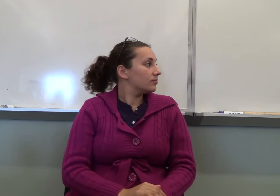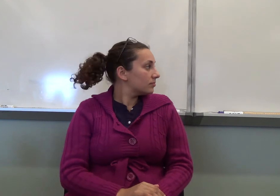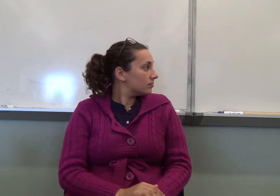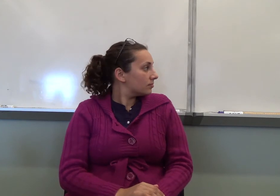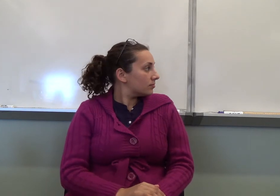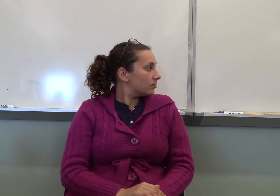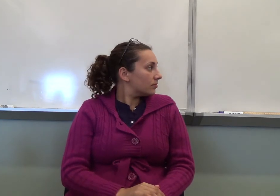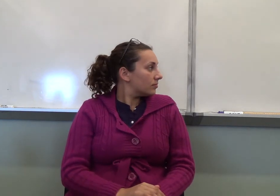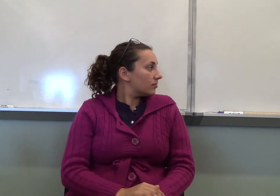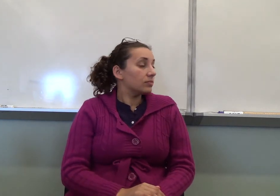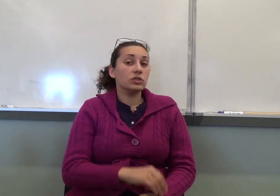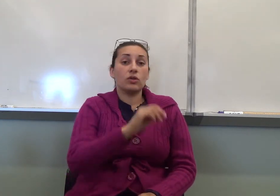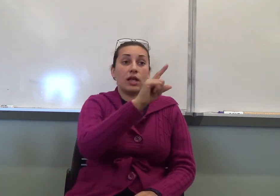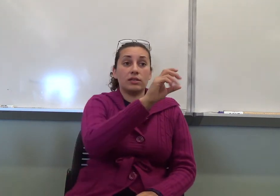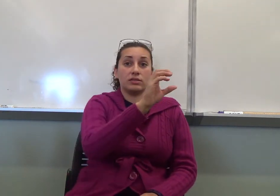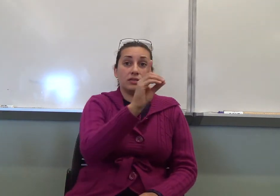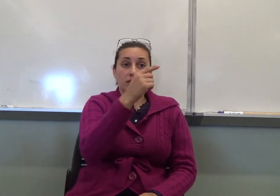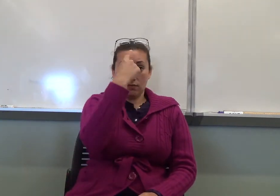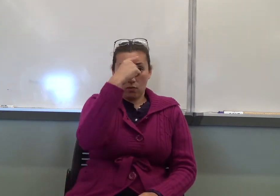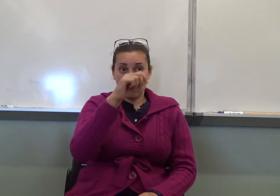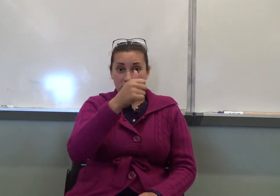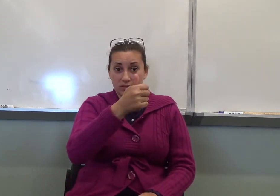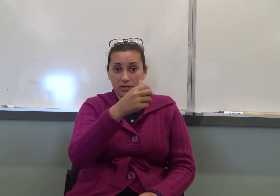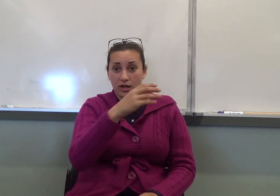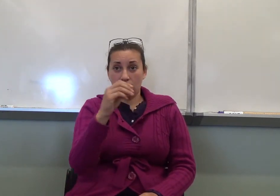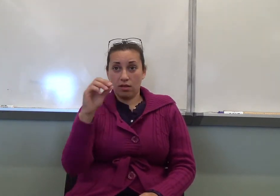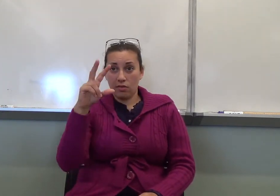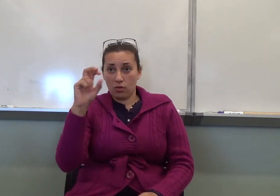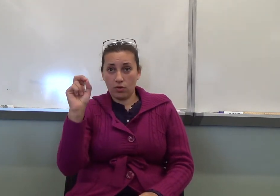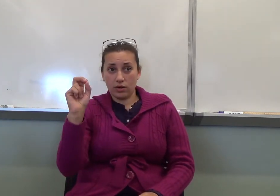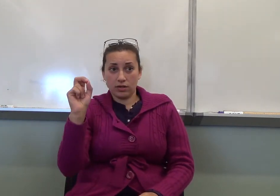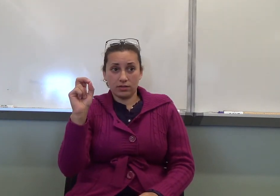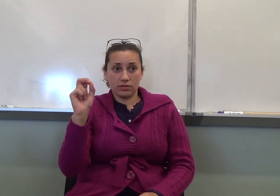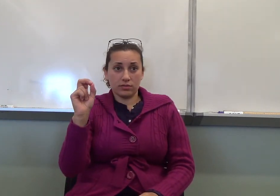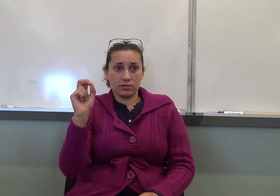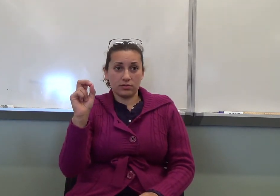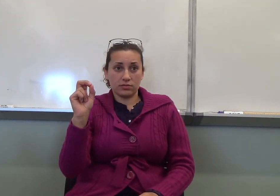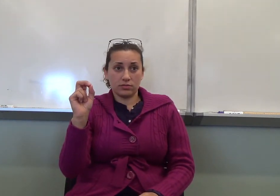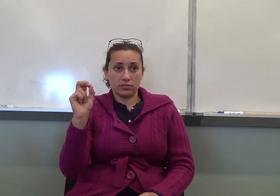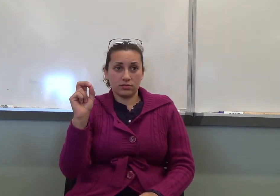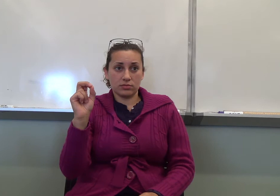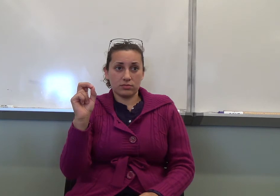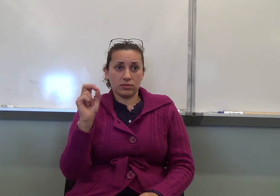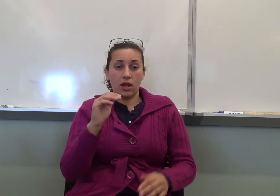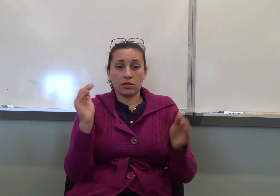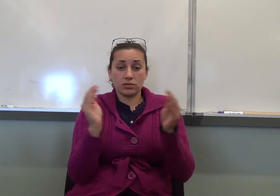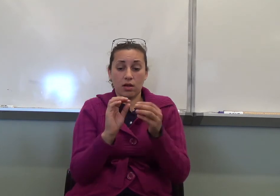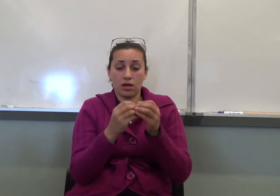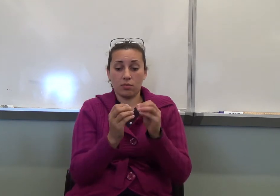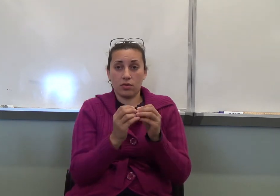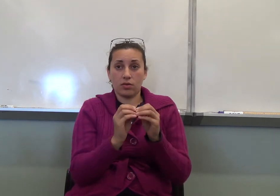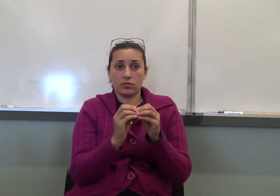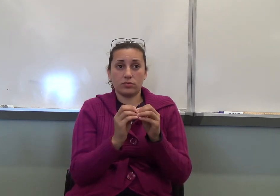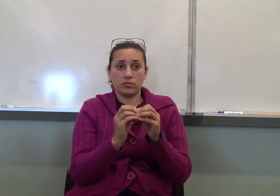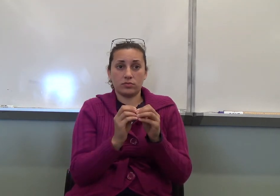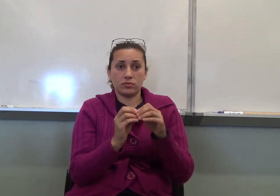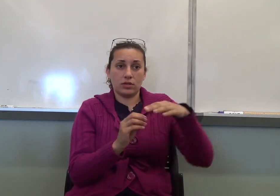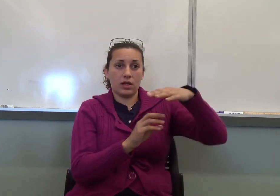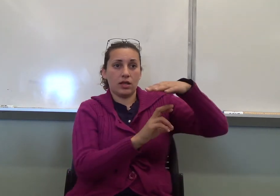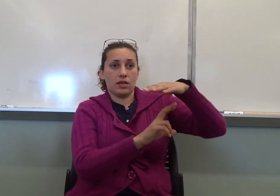So the LCD for 10 and 30 would be the smallest number that both 10 and 30 divide into to give you an